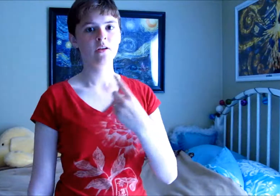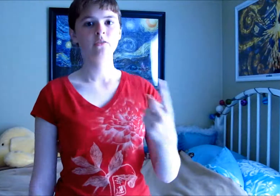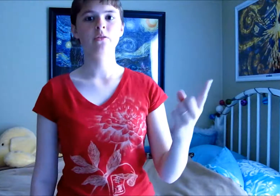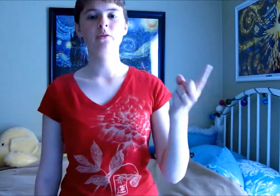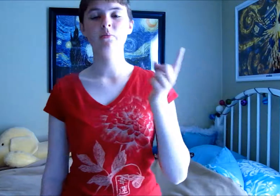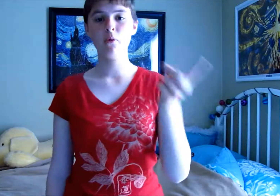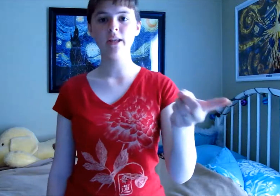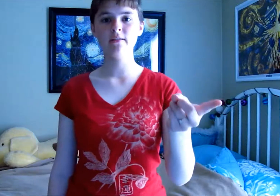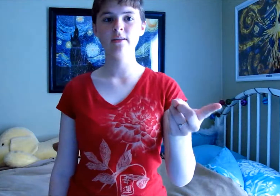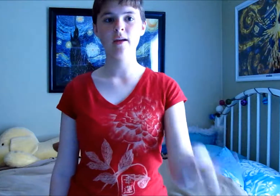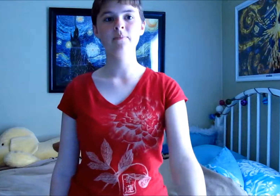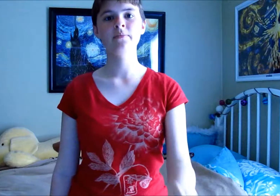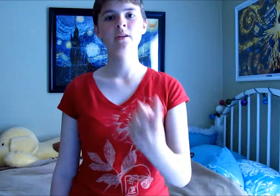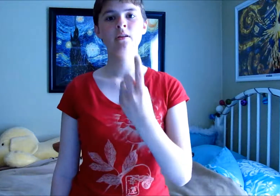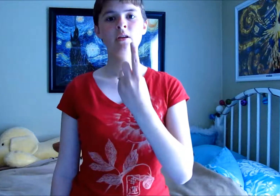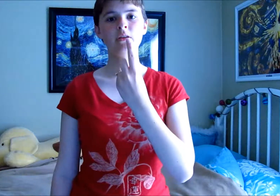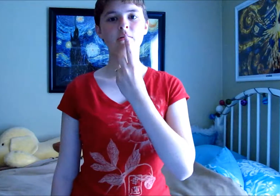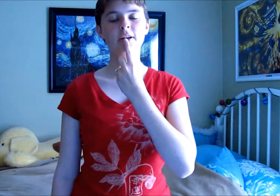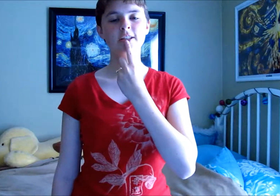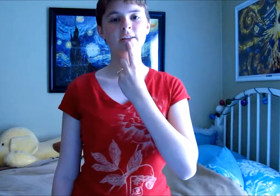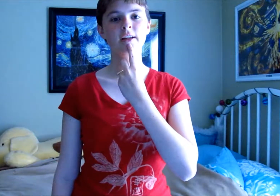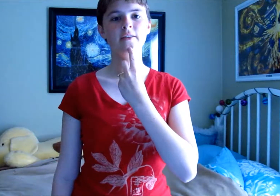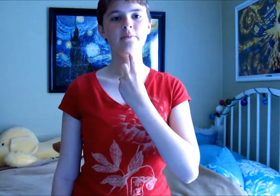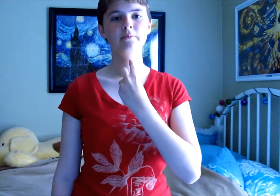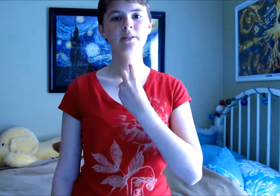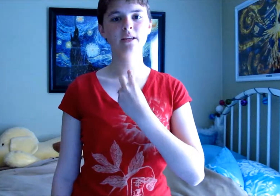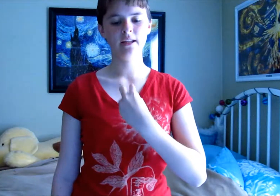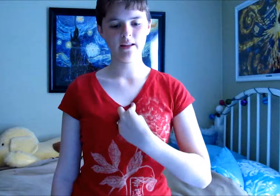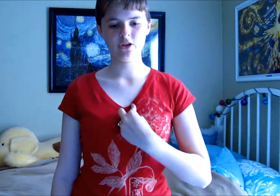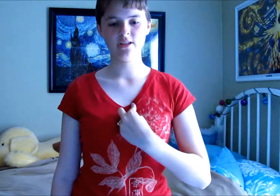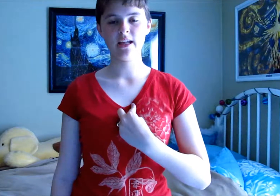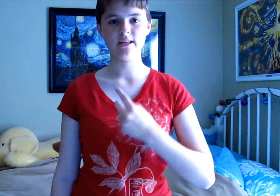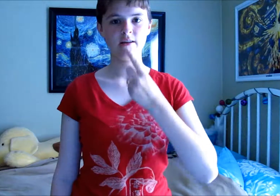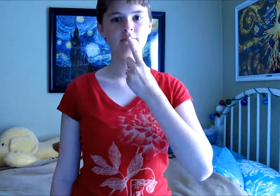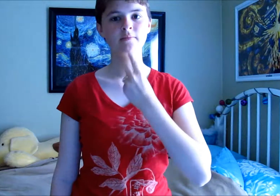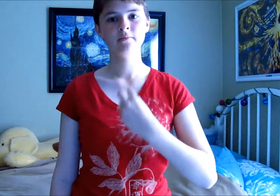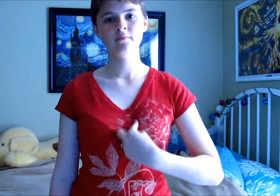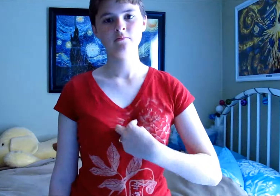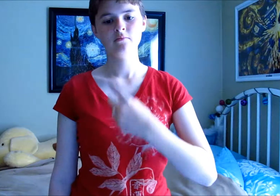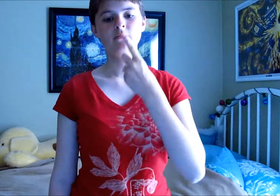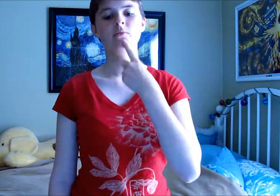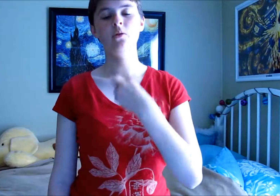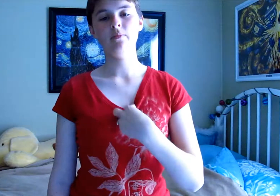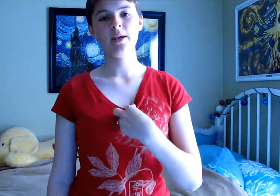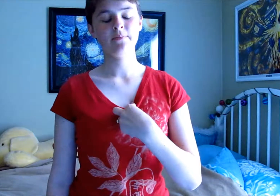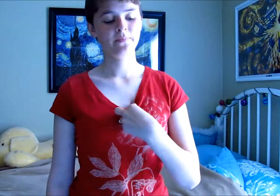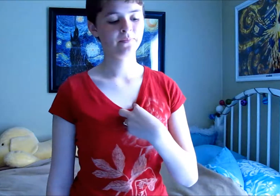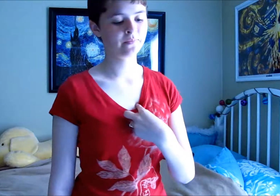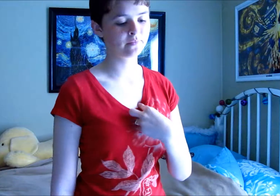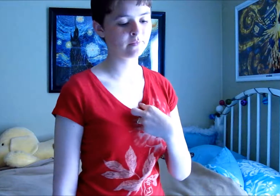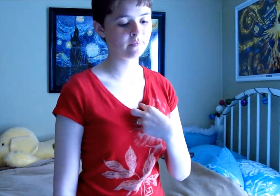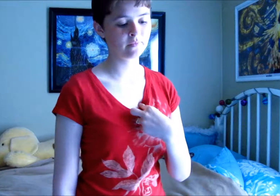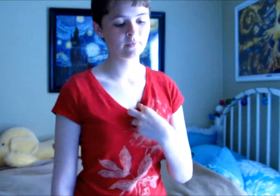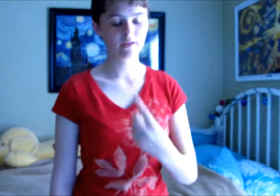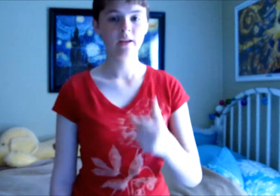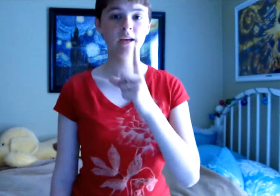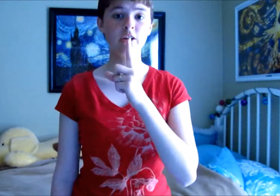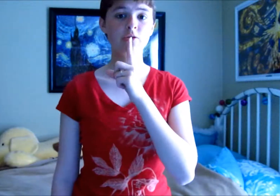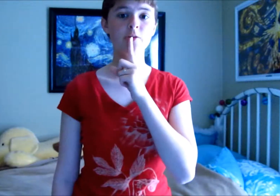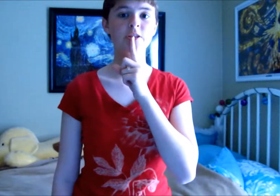So you point to them, you touch your lips, and then just slide down. Told me. And true is